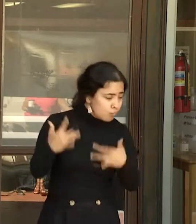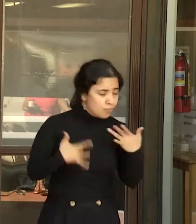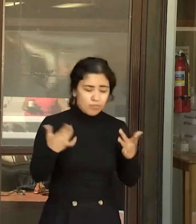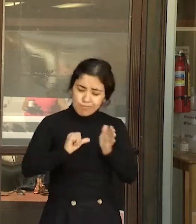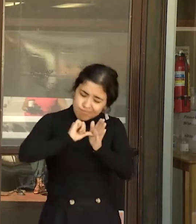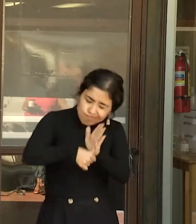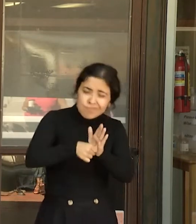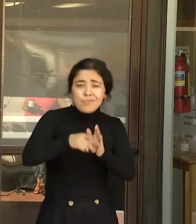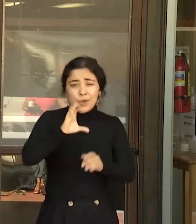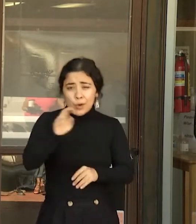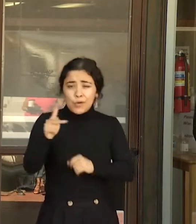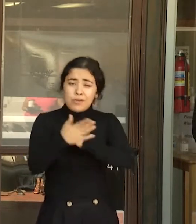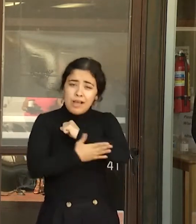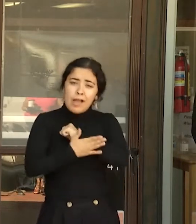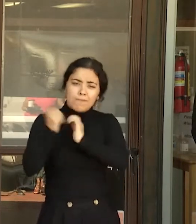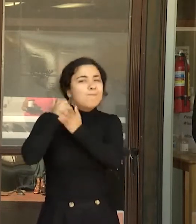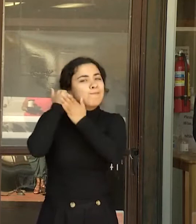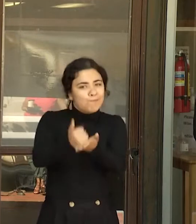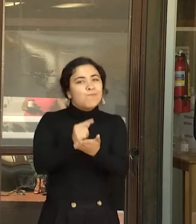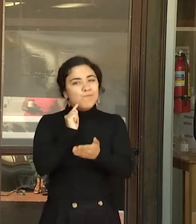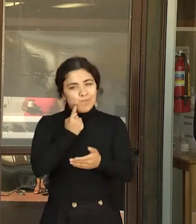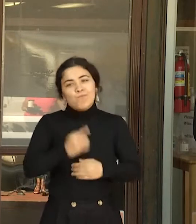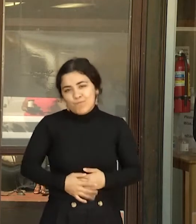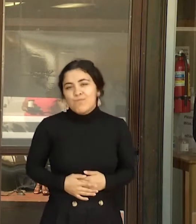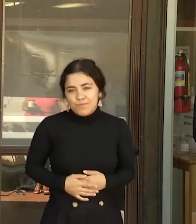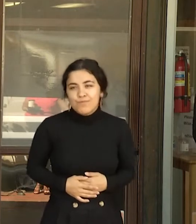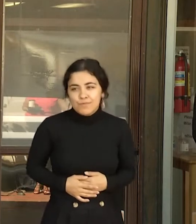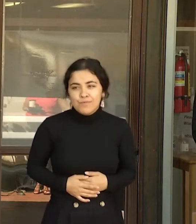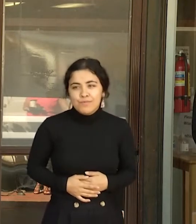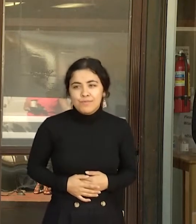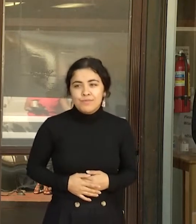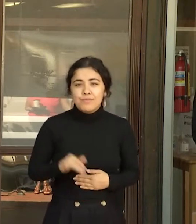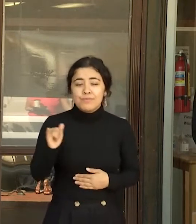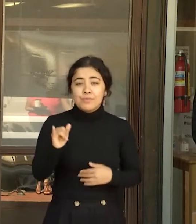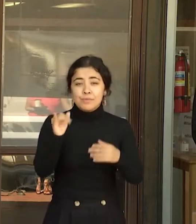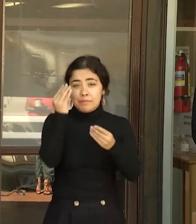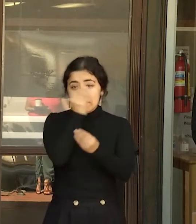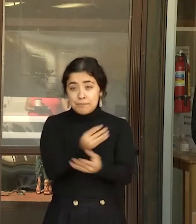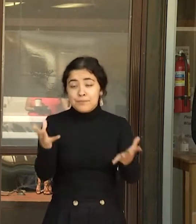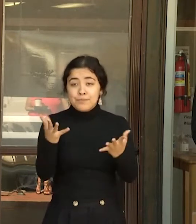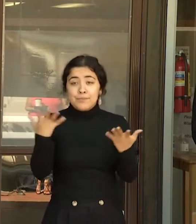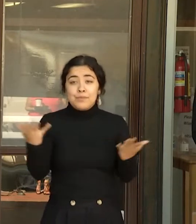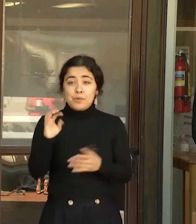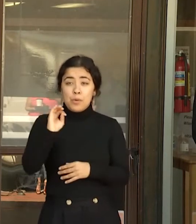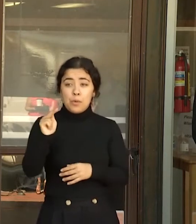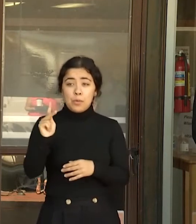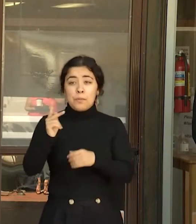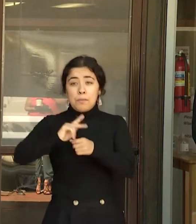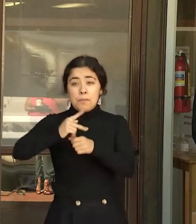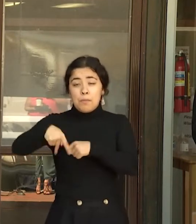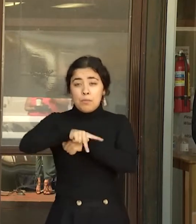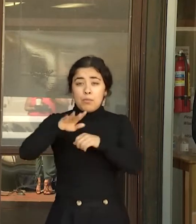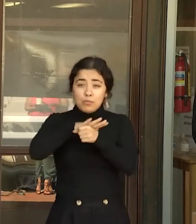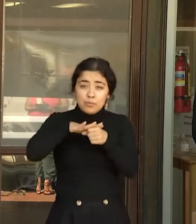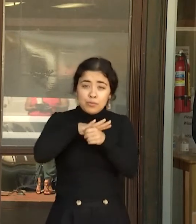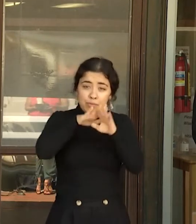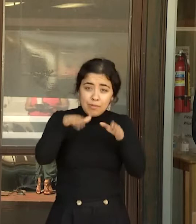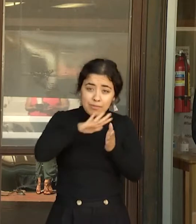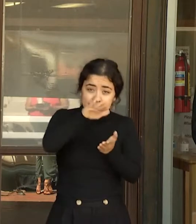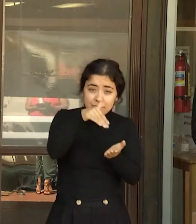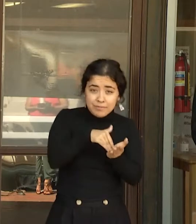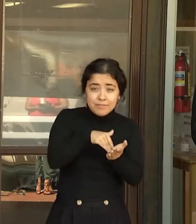part. Let me tell you more about the work that we do here at Oak Park Regional Housing Center. Oak Park Regional Housing Center